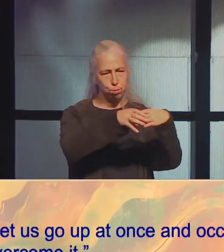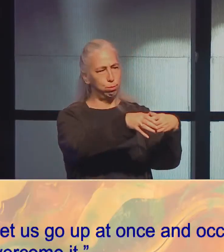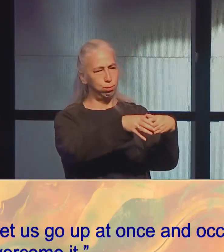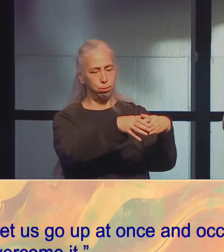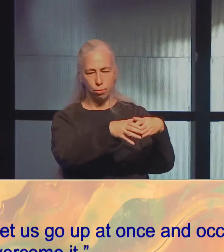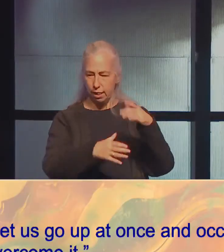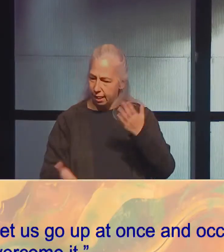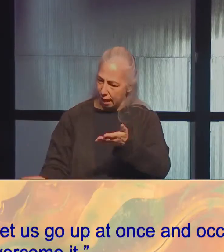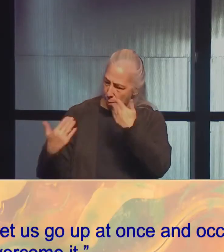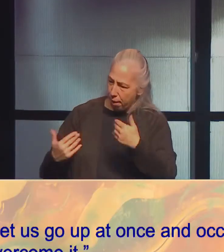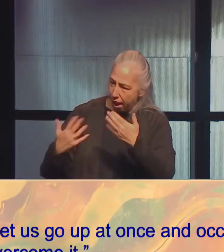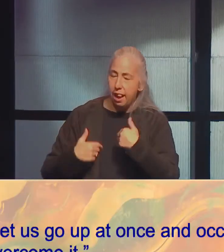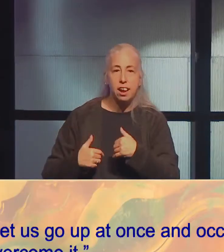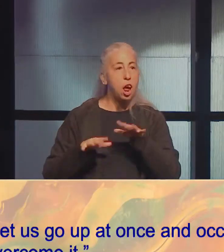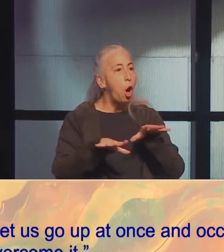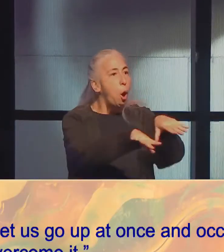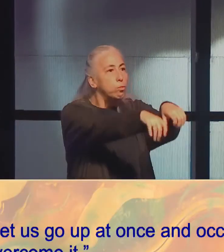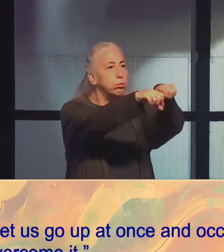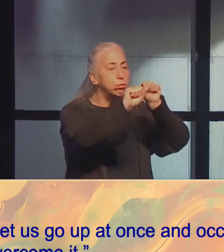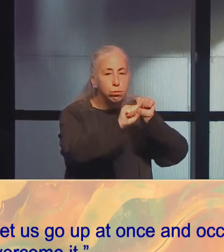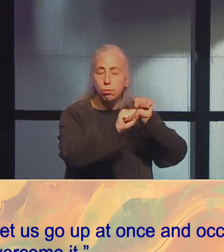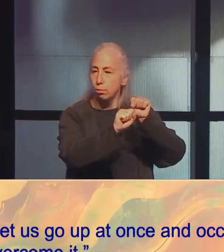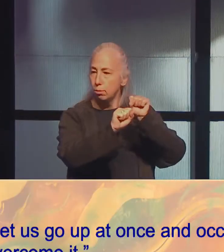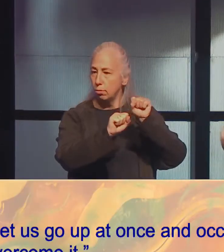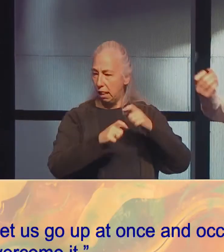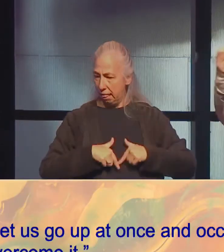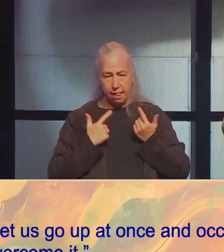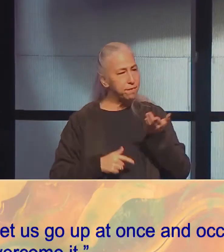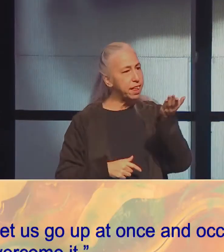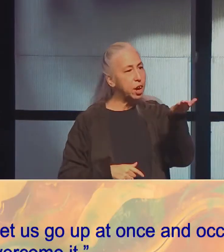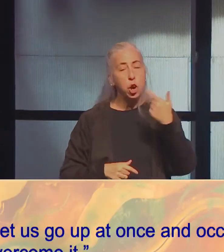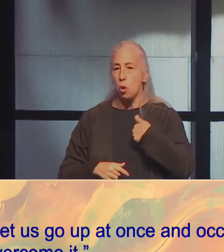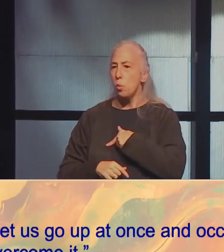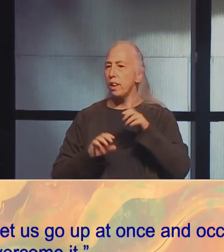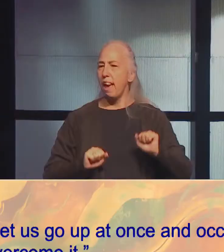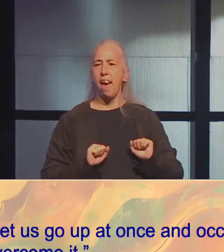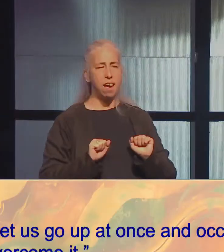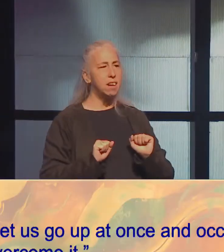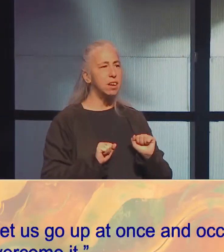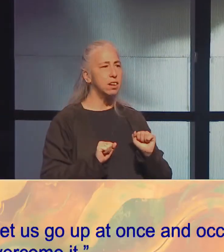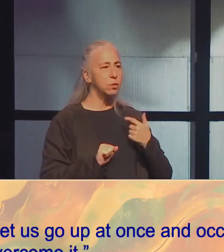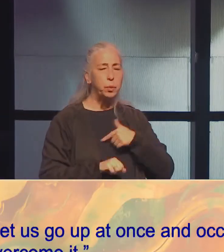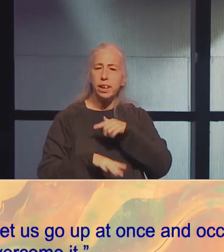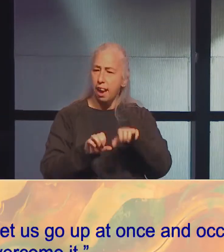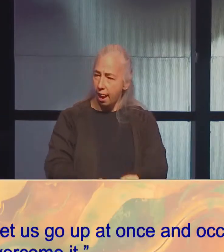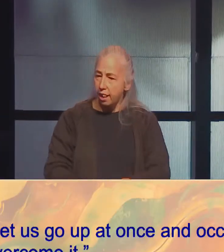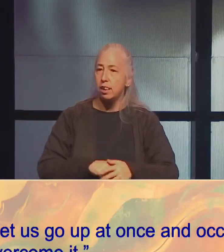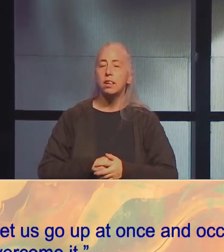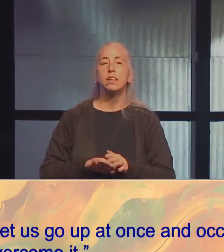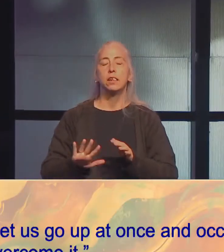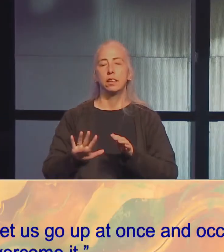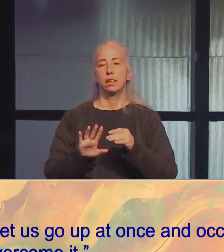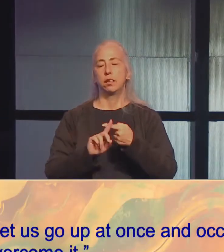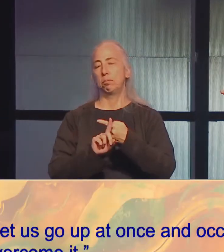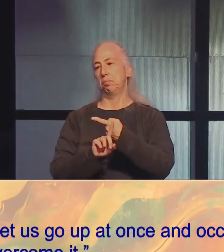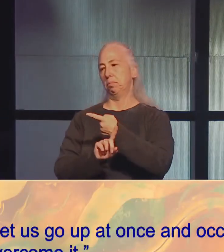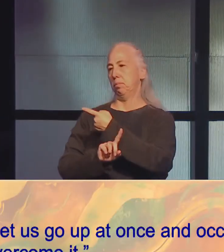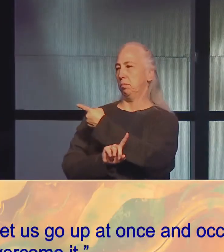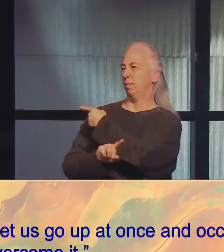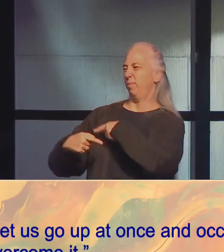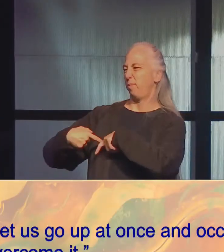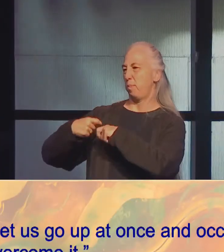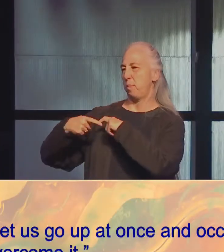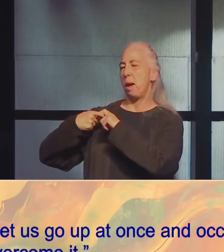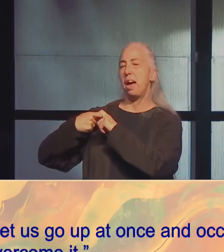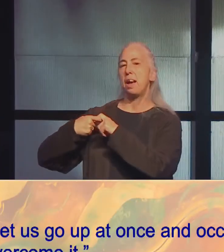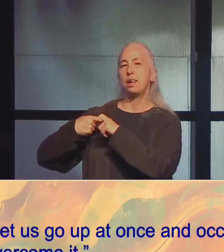Let's go. Let's go take it at once and occupy it. We're able to overcome it. Okay, sidebar. All right, can we pause for a